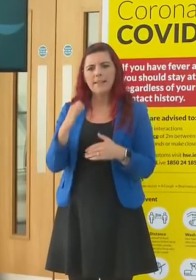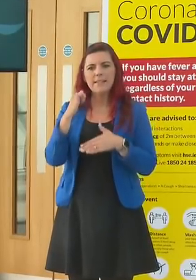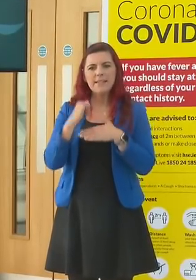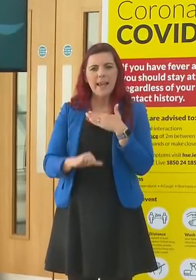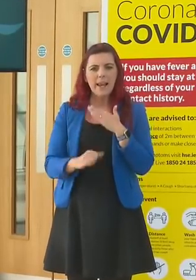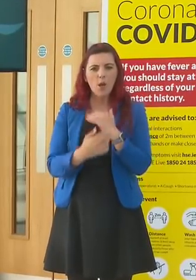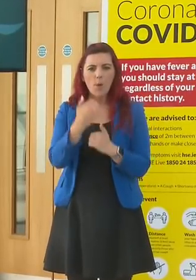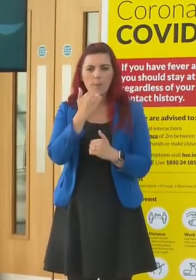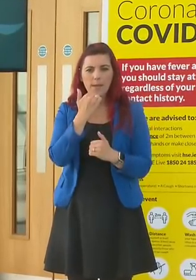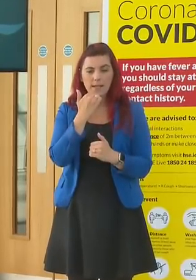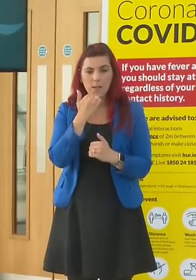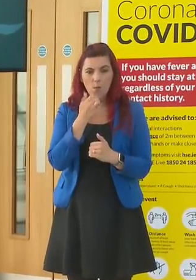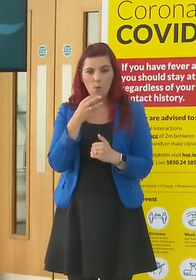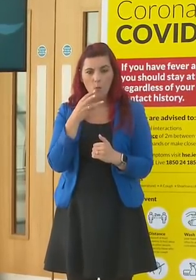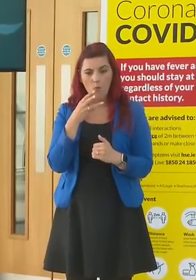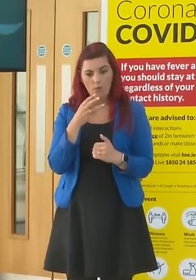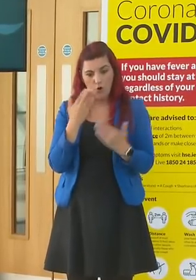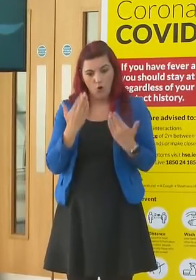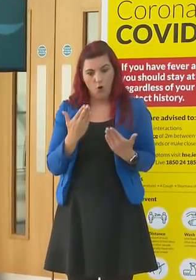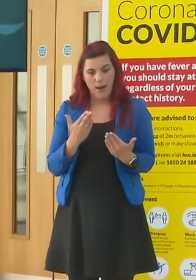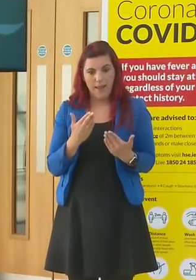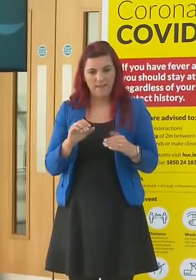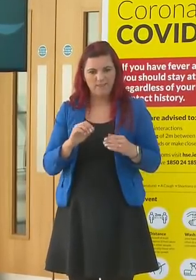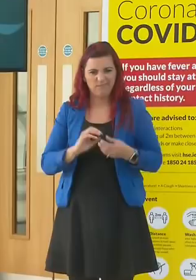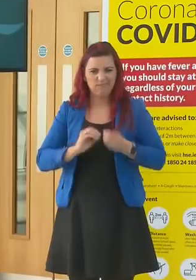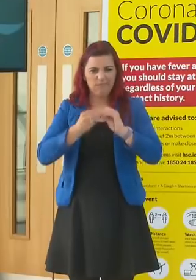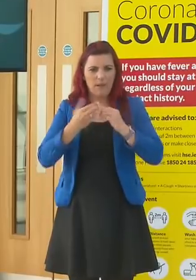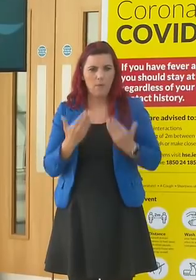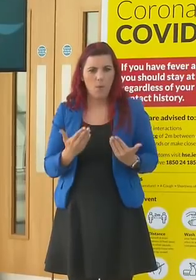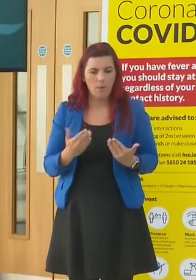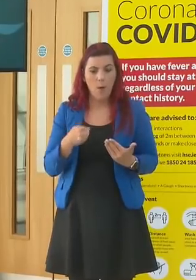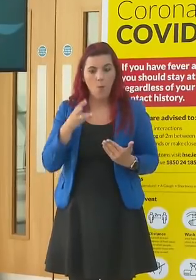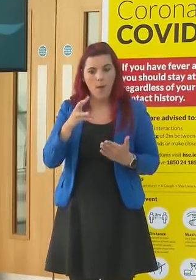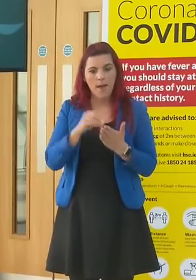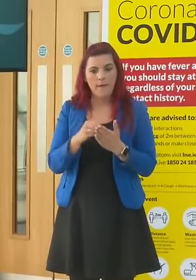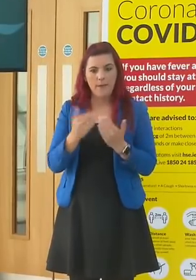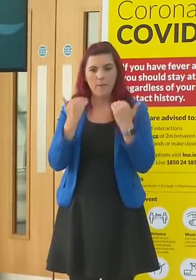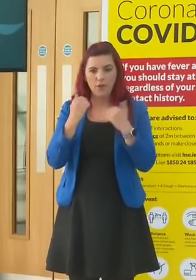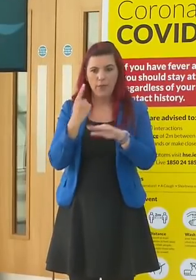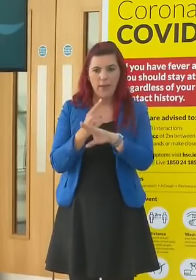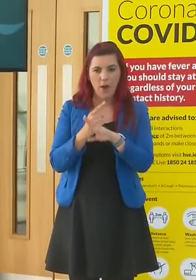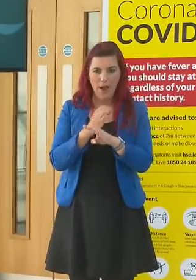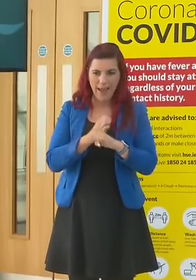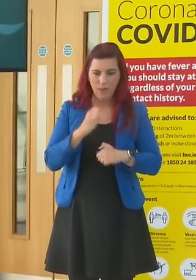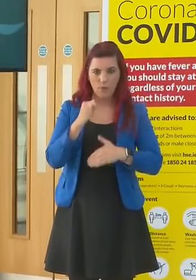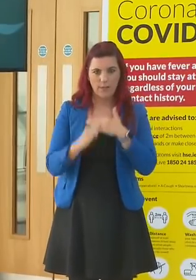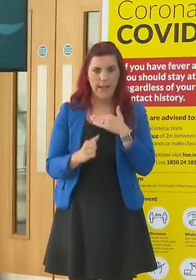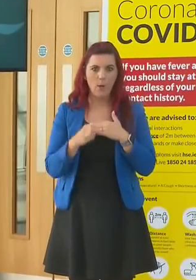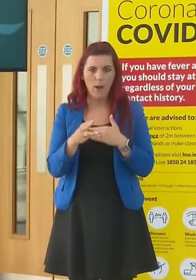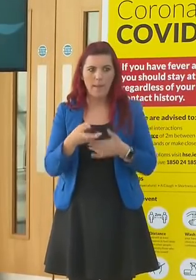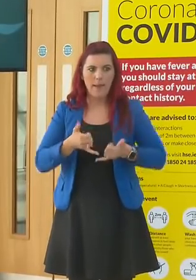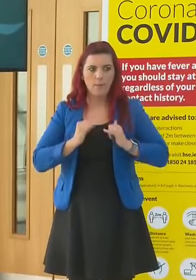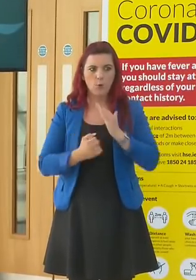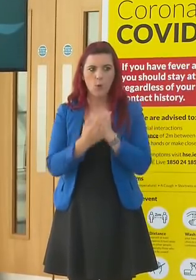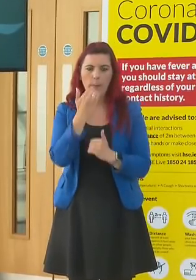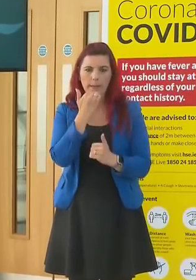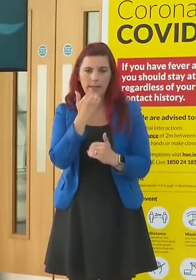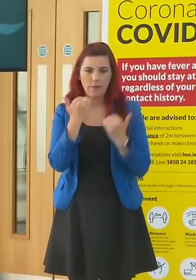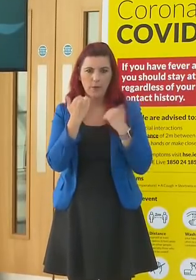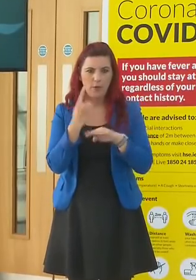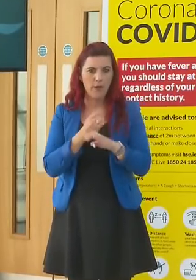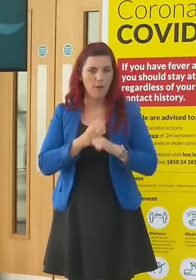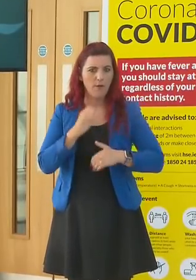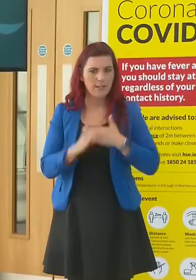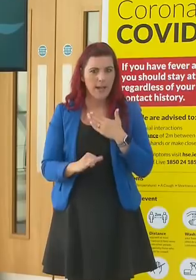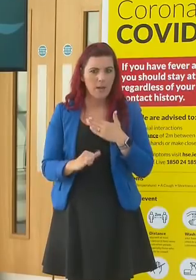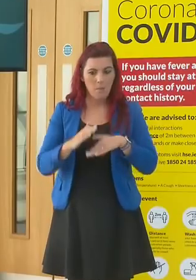currently finalising and regularly updating, and the dashboard will have information daily around most of what I just